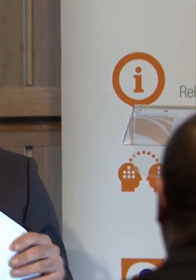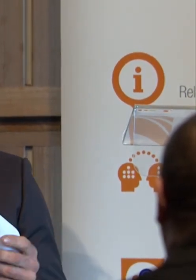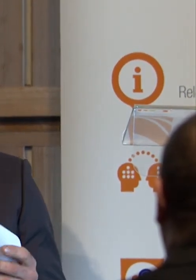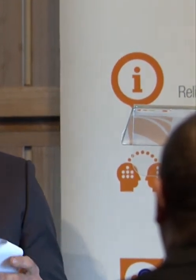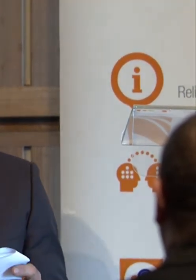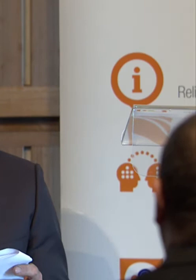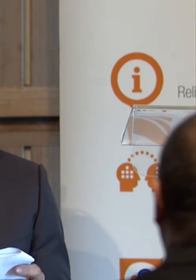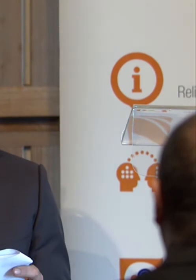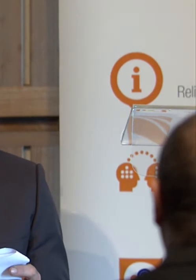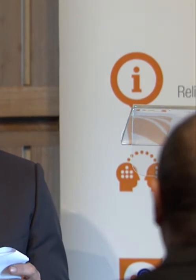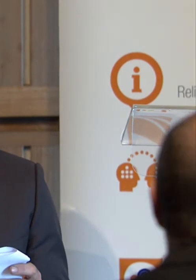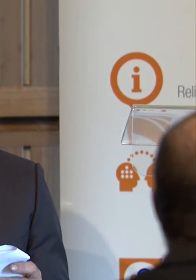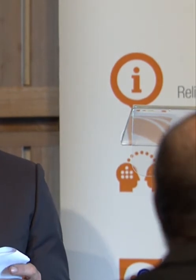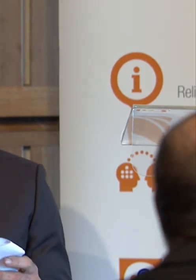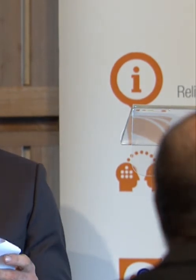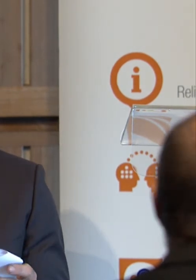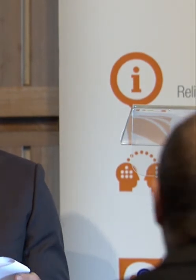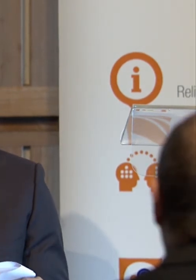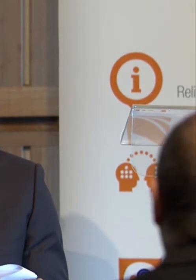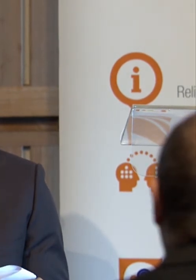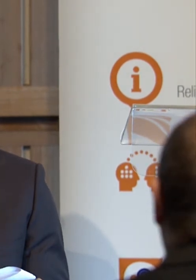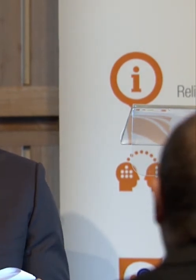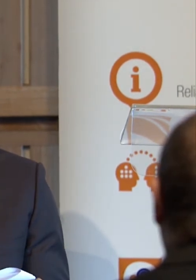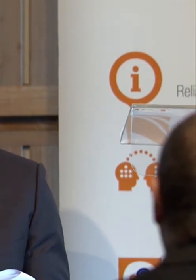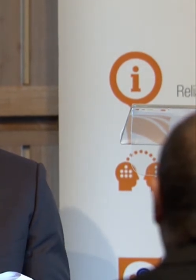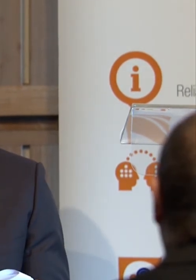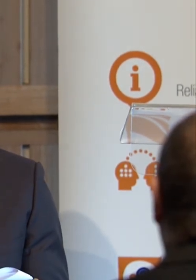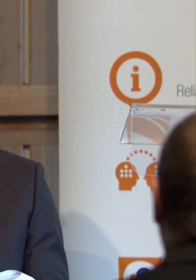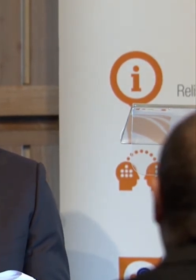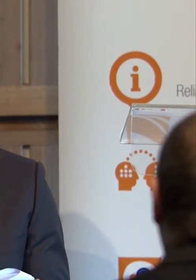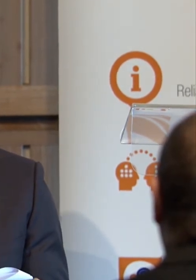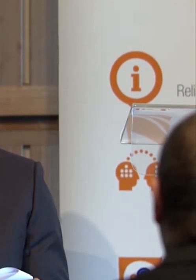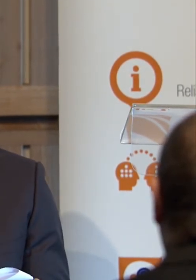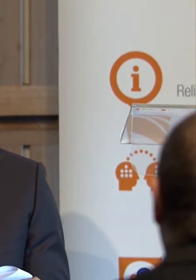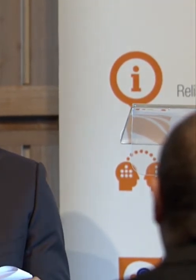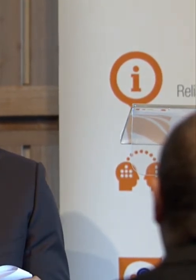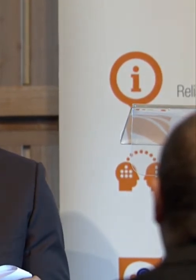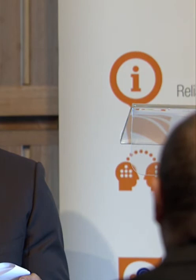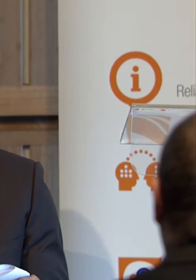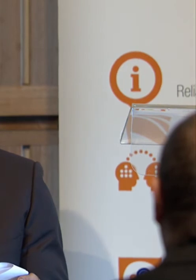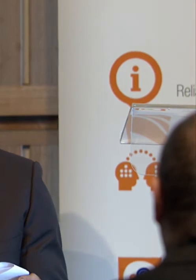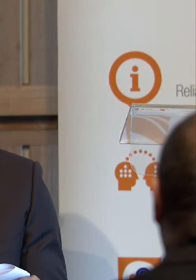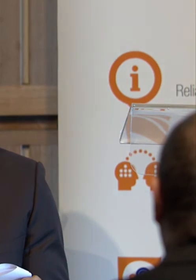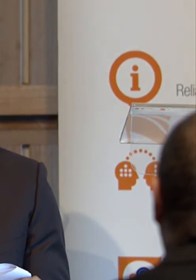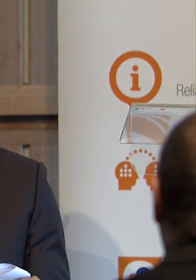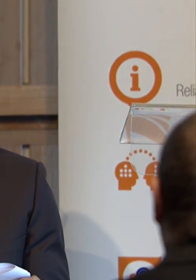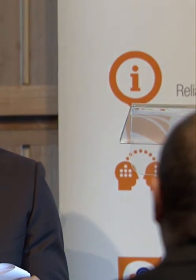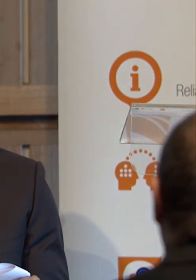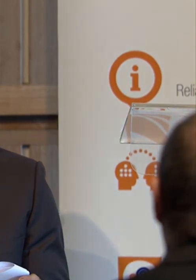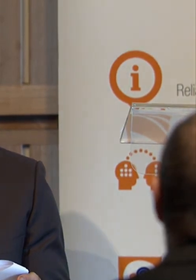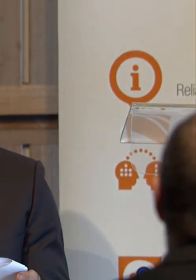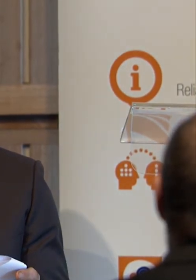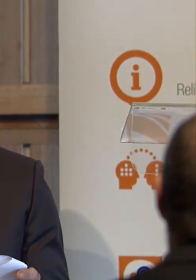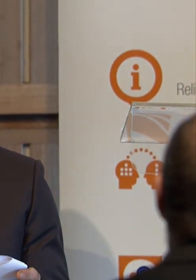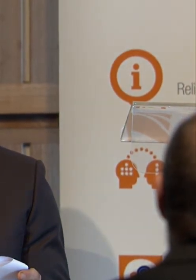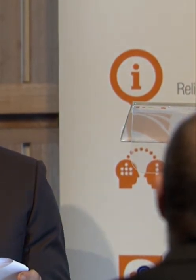think Sue actually said there's 3 or 4 iPad stations, which LifeStart staff will pass around the room to show you OI if you